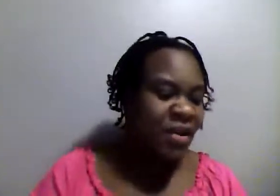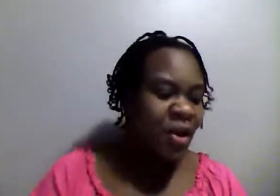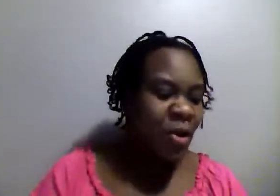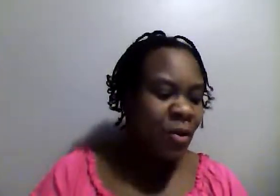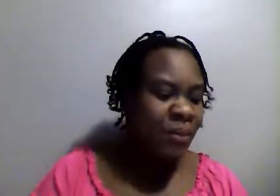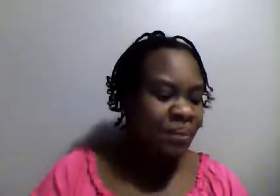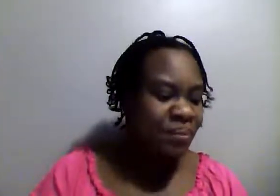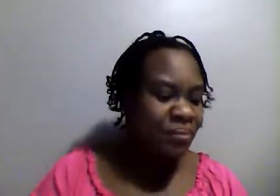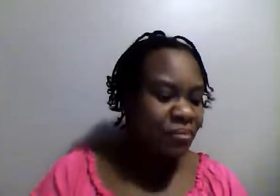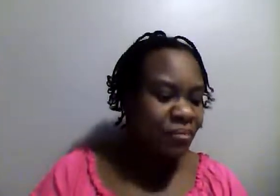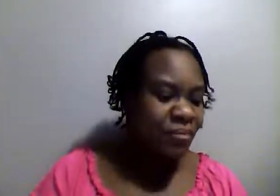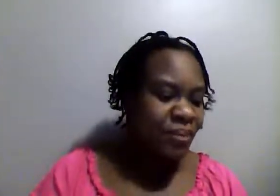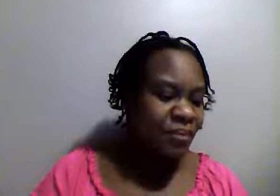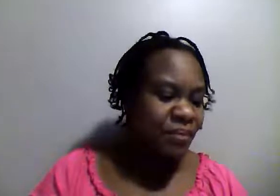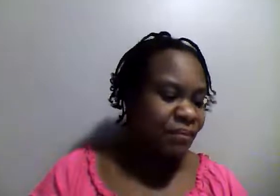Now,